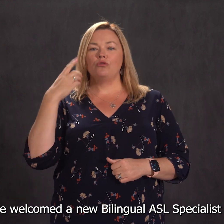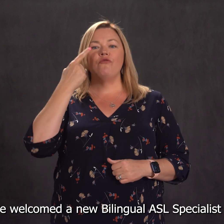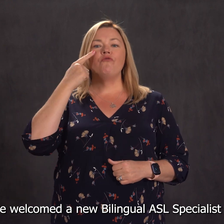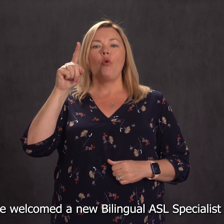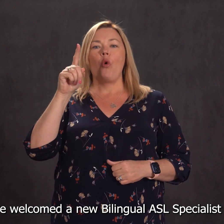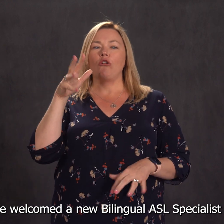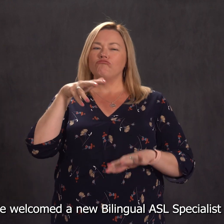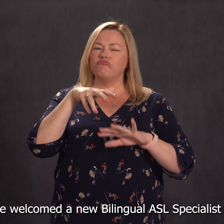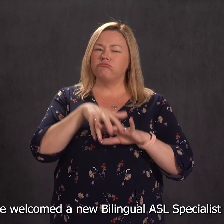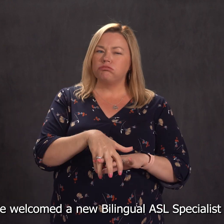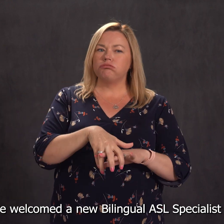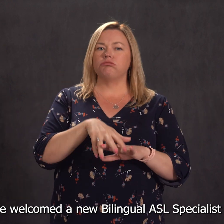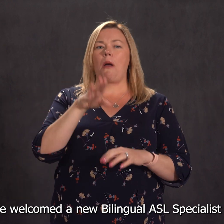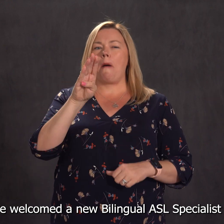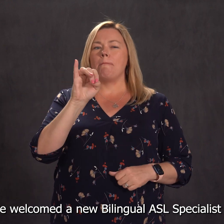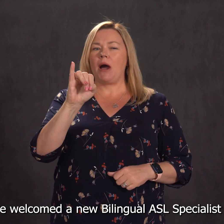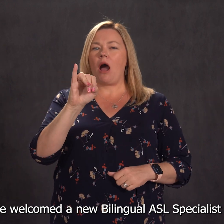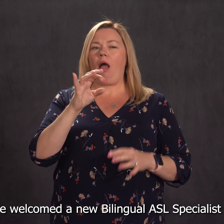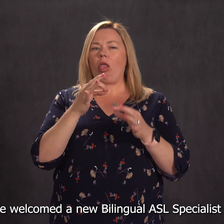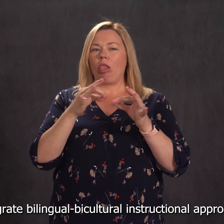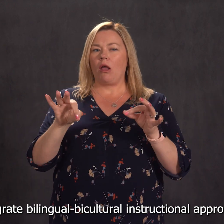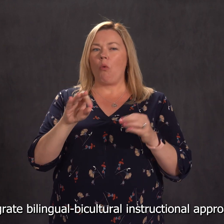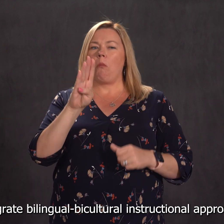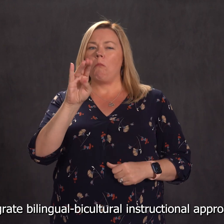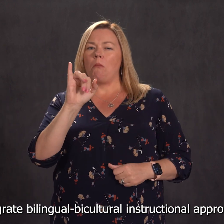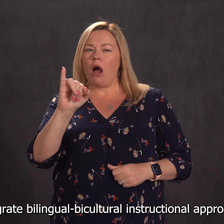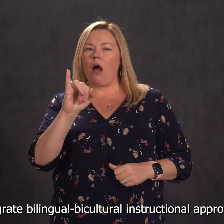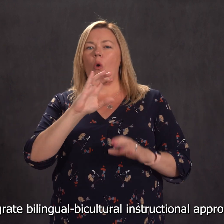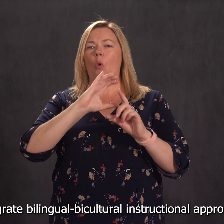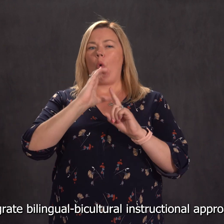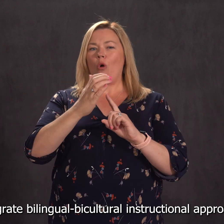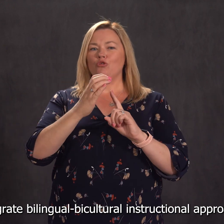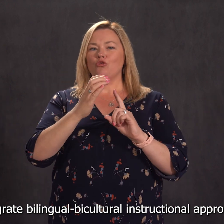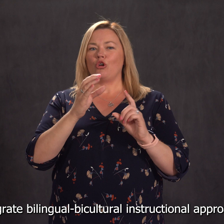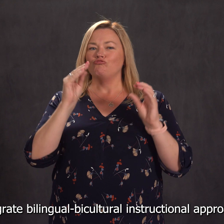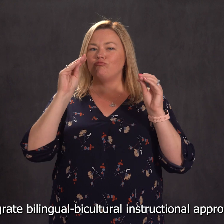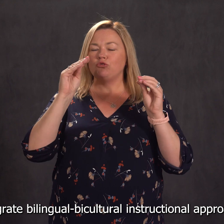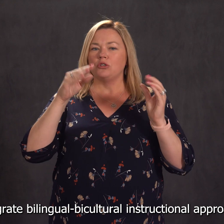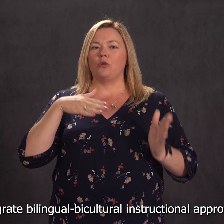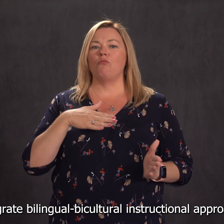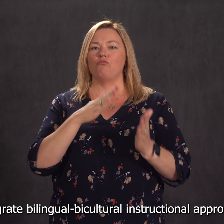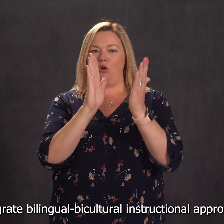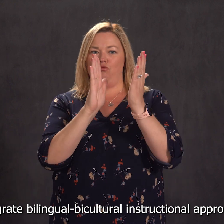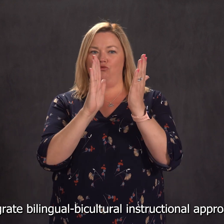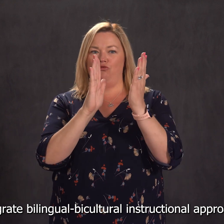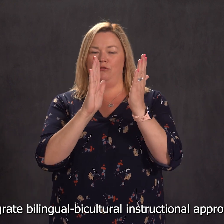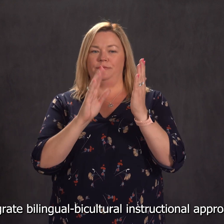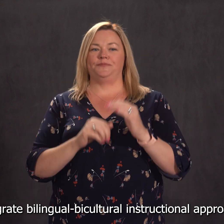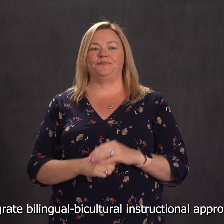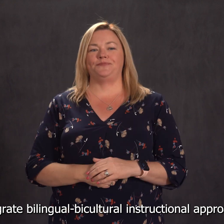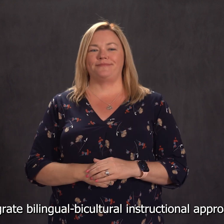to integrate bilingual, bicultural instructional approaches.